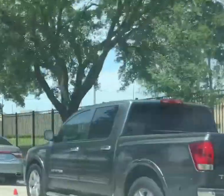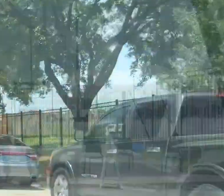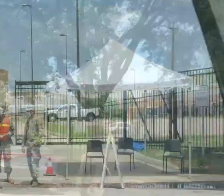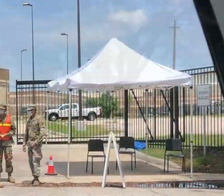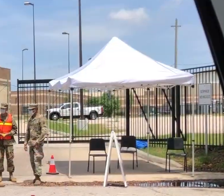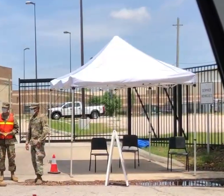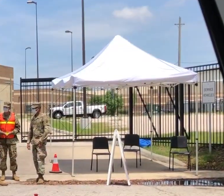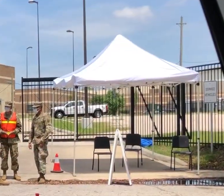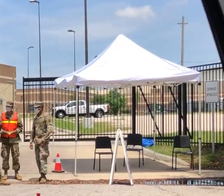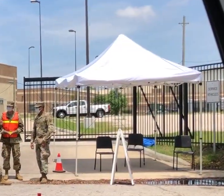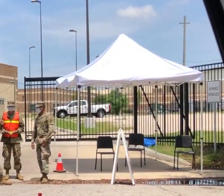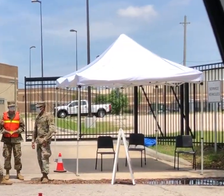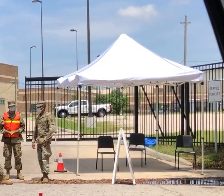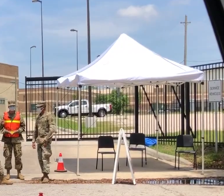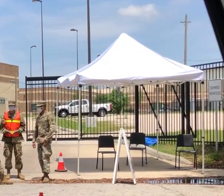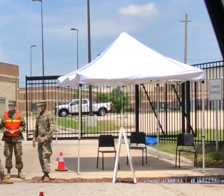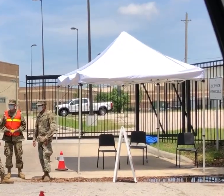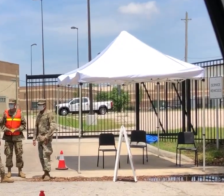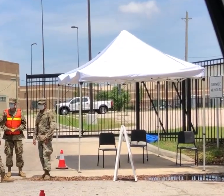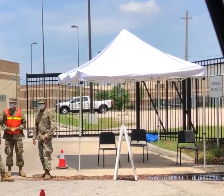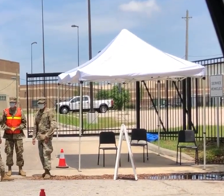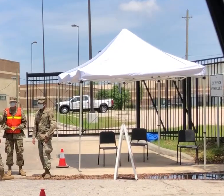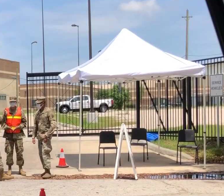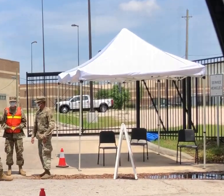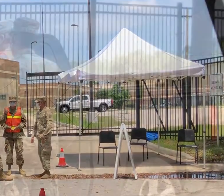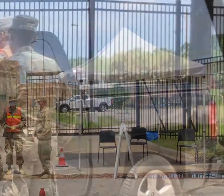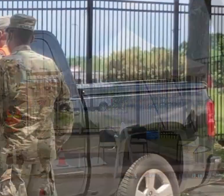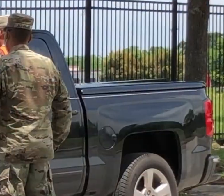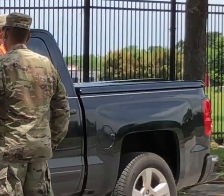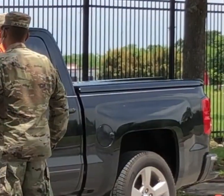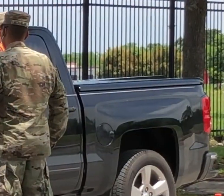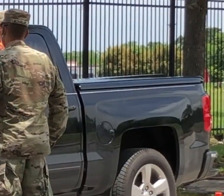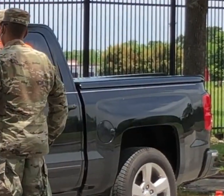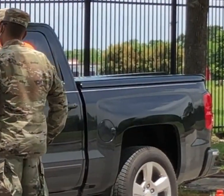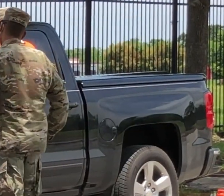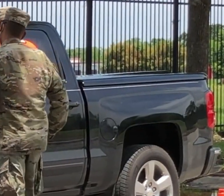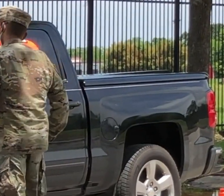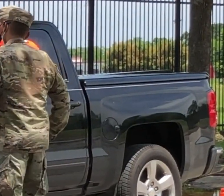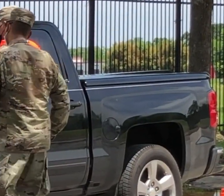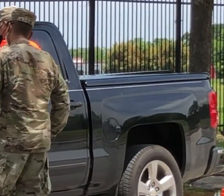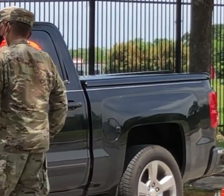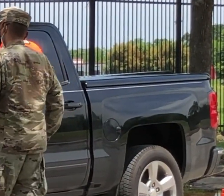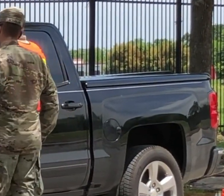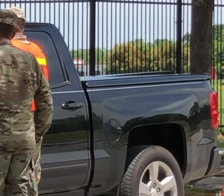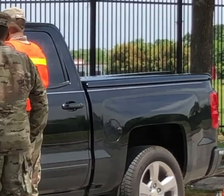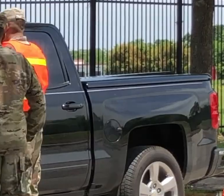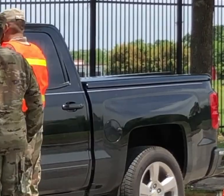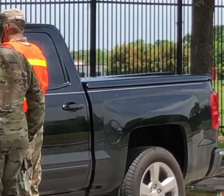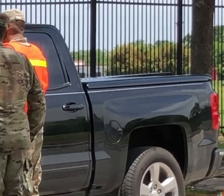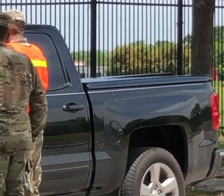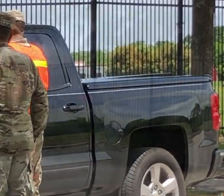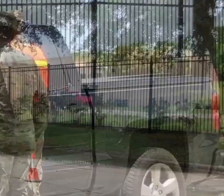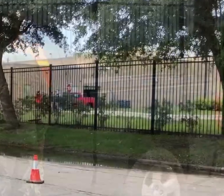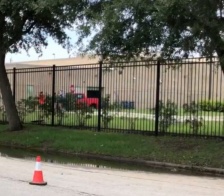here. There are more people who likely have the virus and are not showing symptoms and have not been tested but could infect others. And that